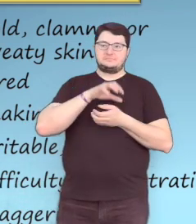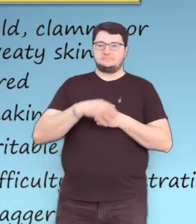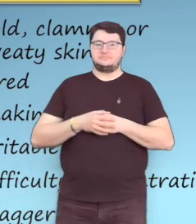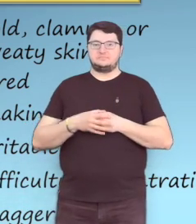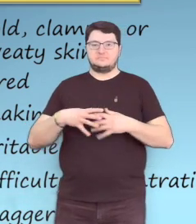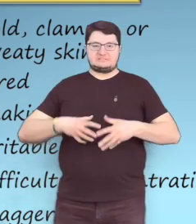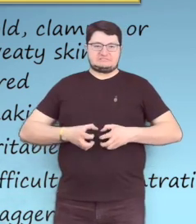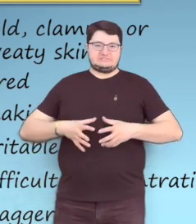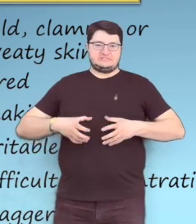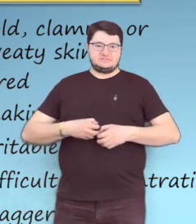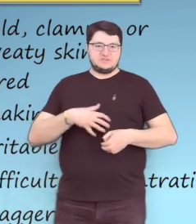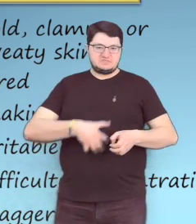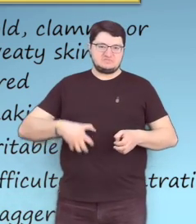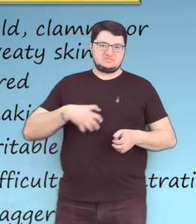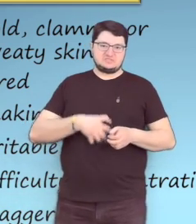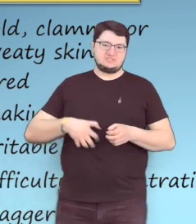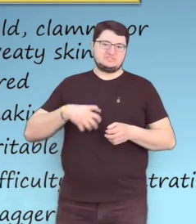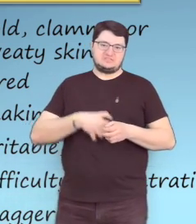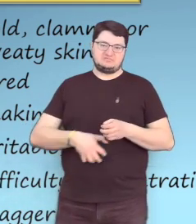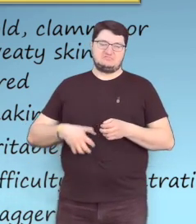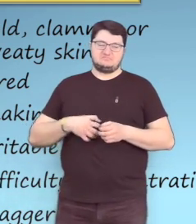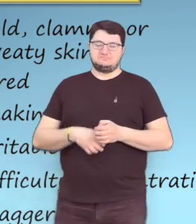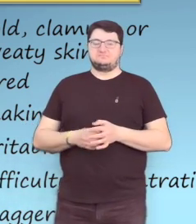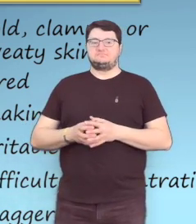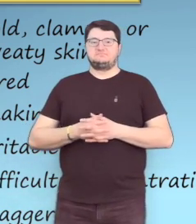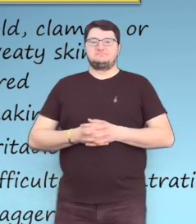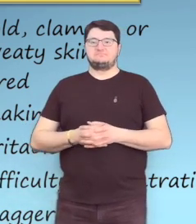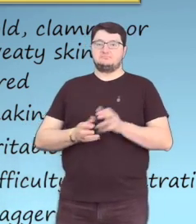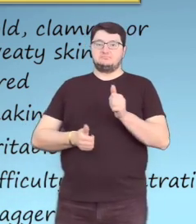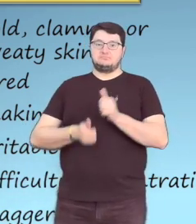Abdominal pain or nausea